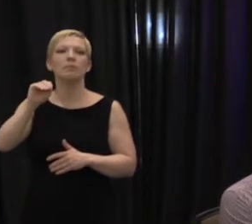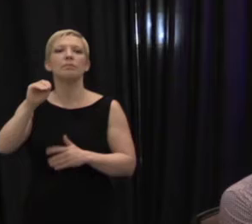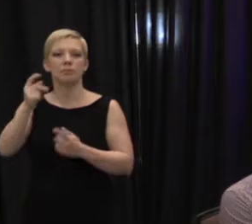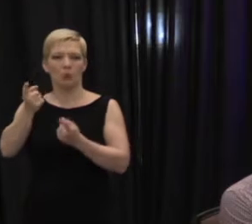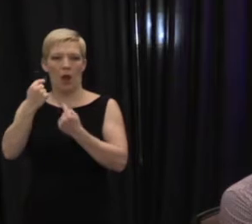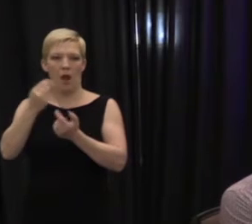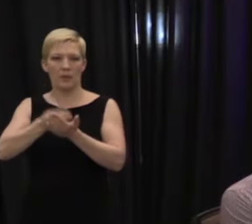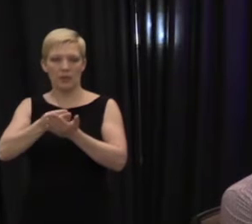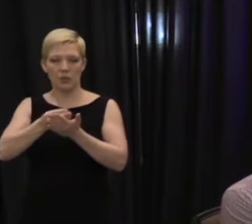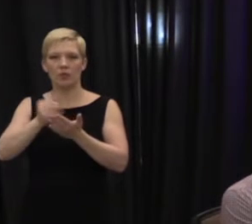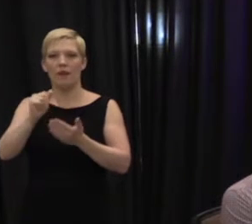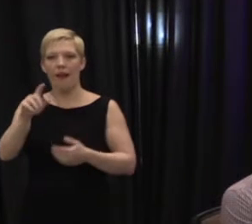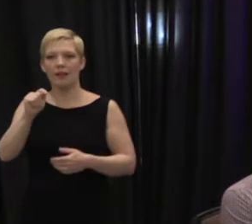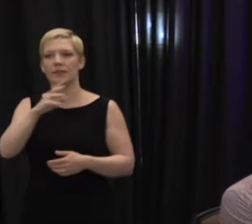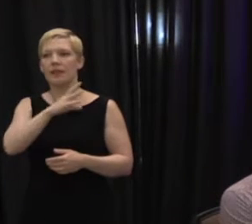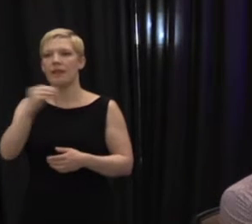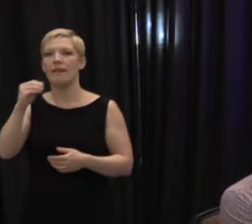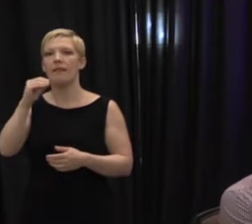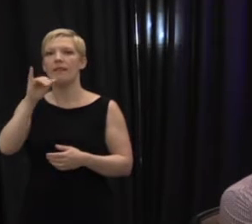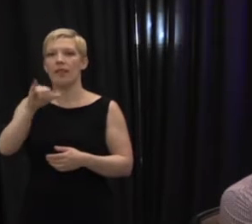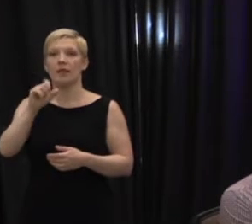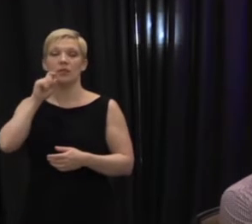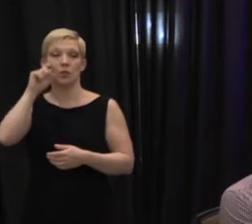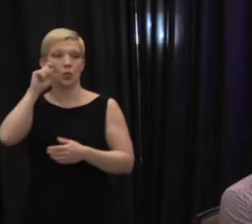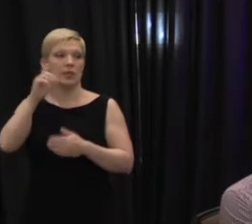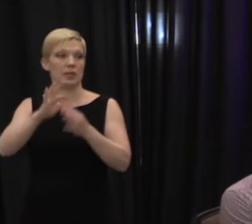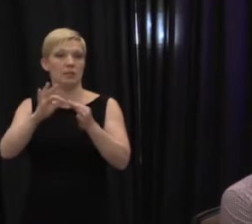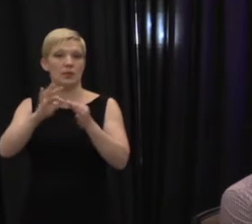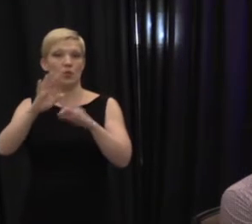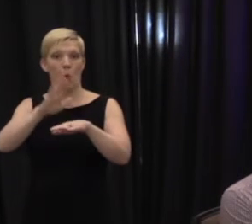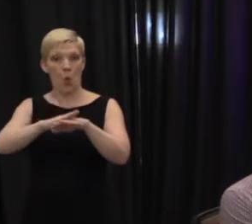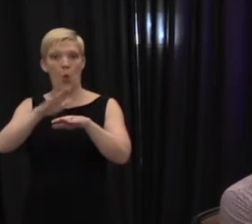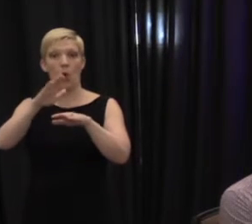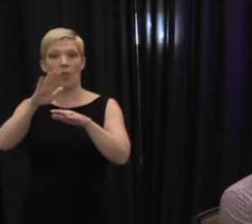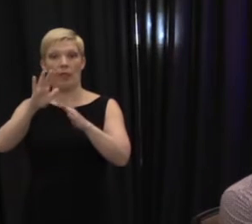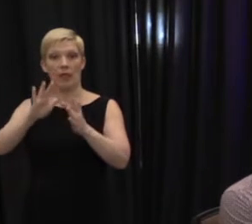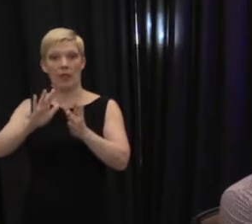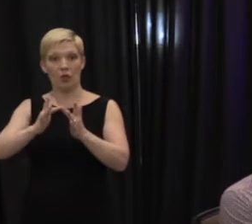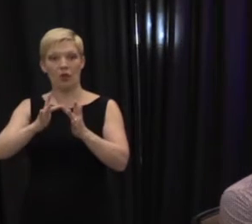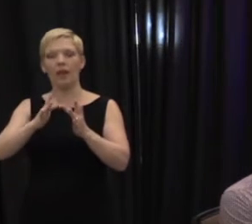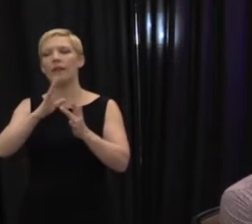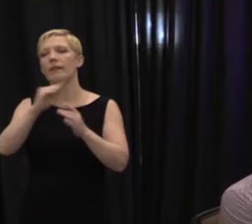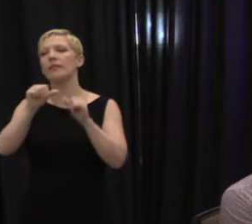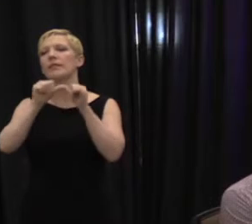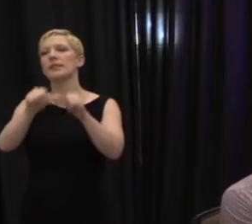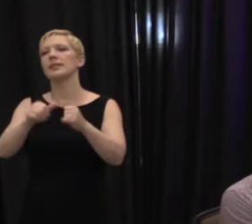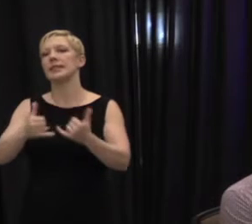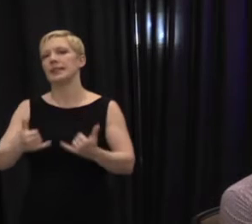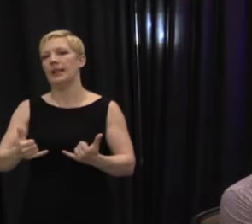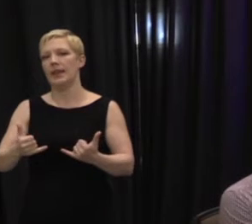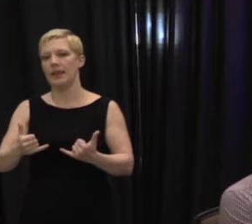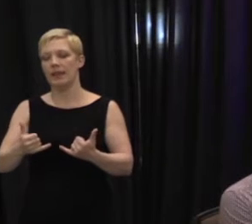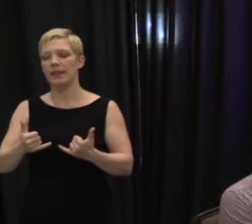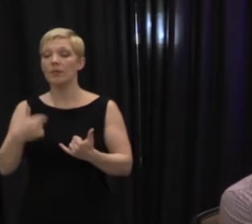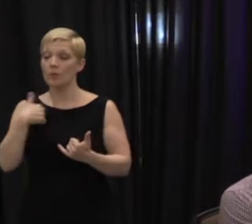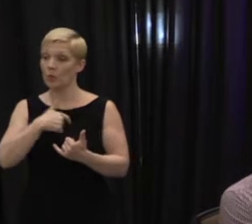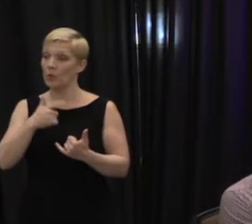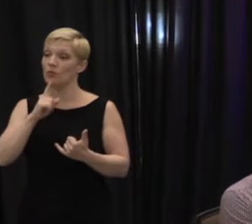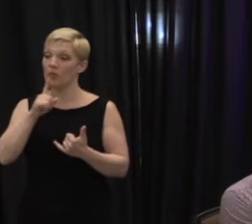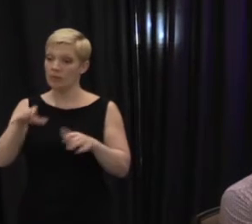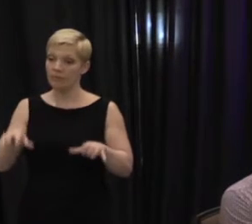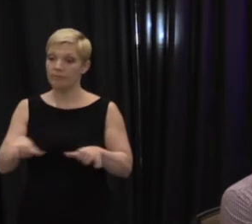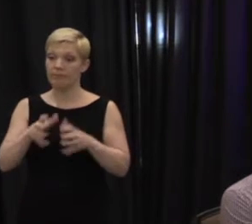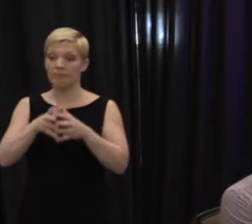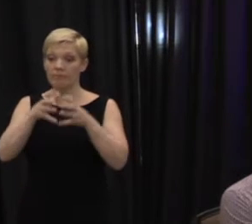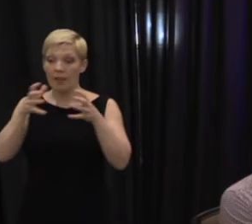where attempts to regulate sexual speech on the internet, and it continues today. So we have our hands full, but I mean, what